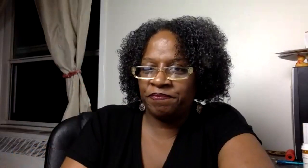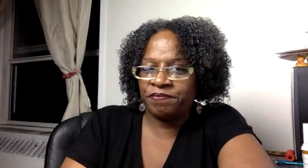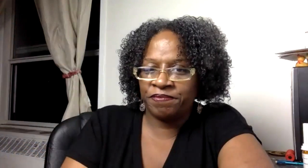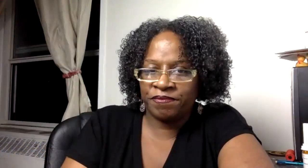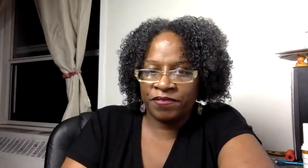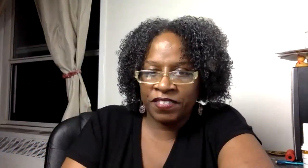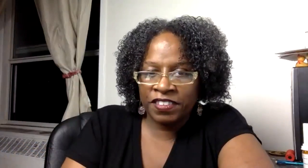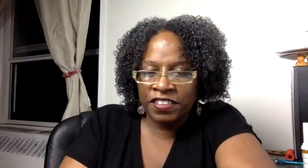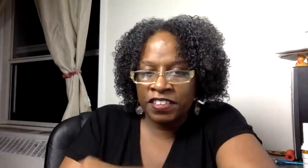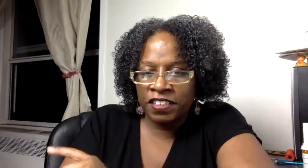Has left the meeting.